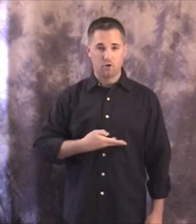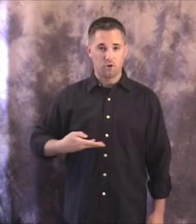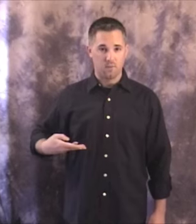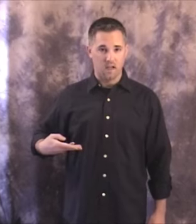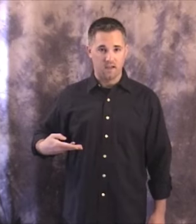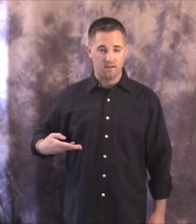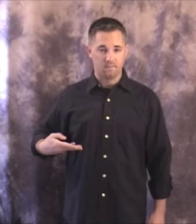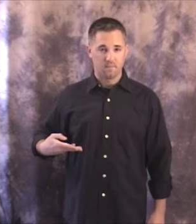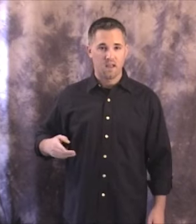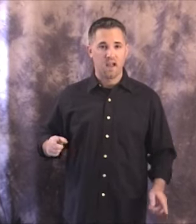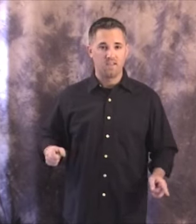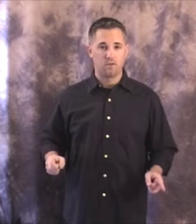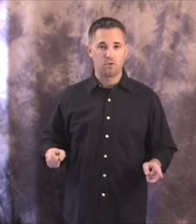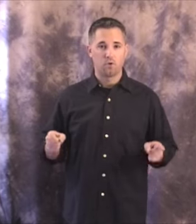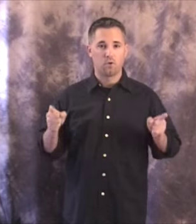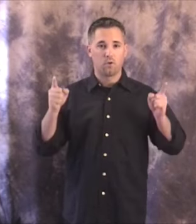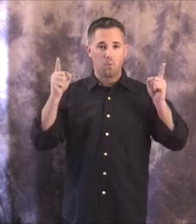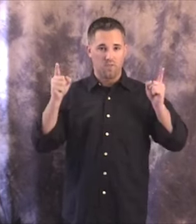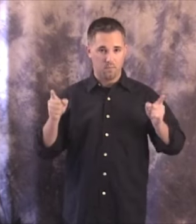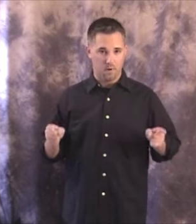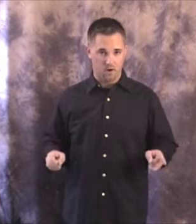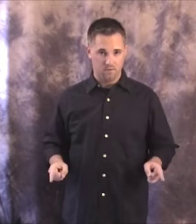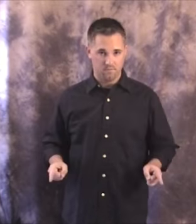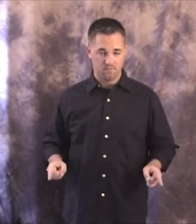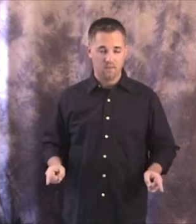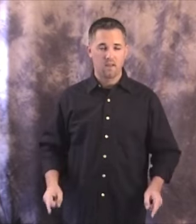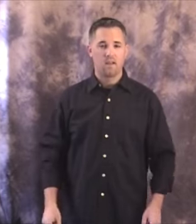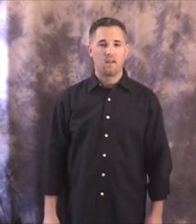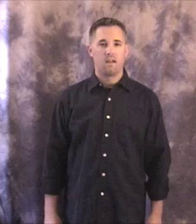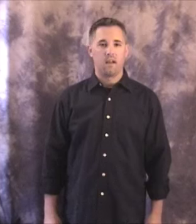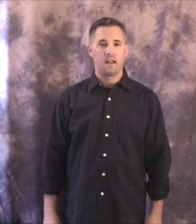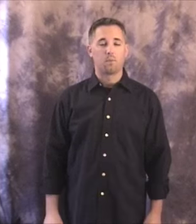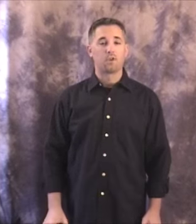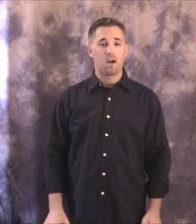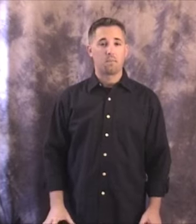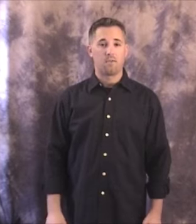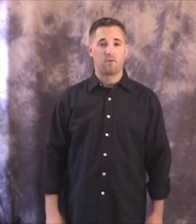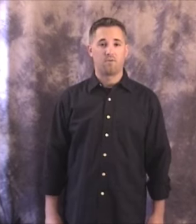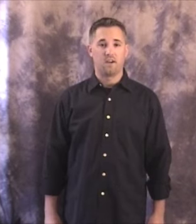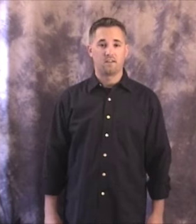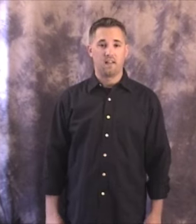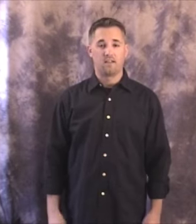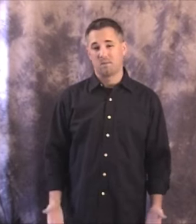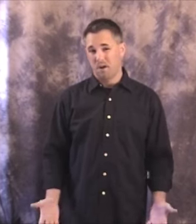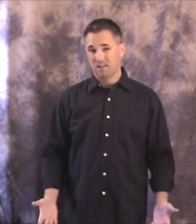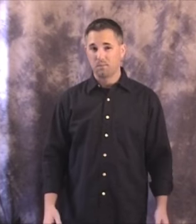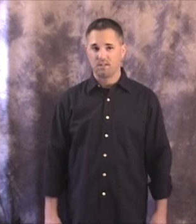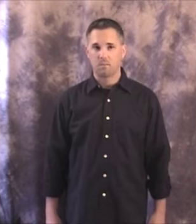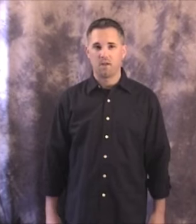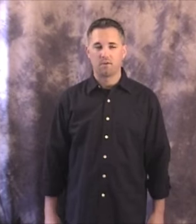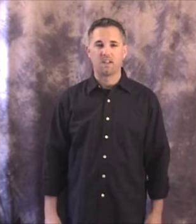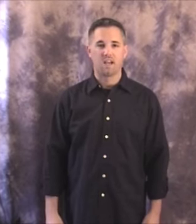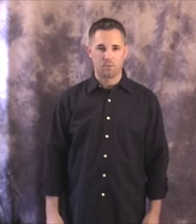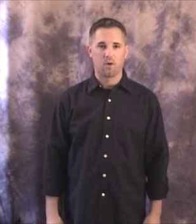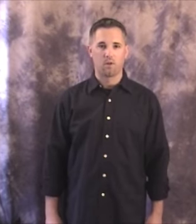sternum line, and then shoulder width apart. And I will talk about those various lines and possibly some others as we go